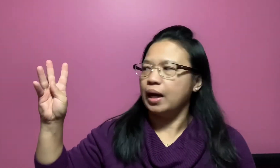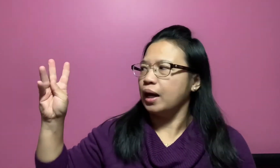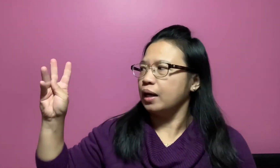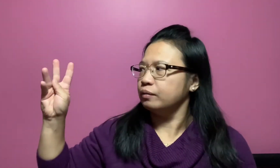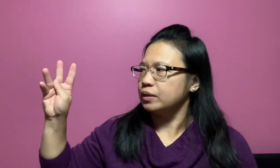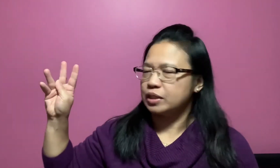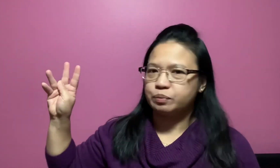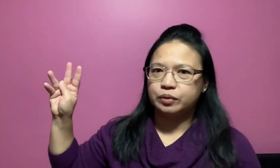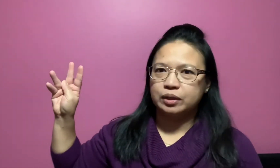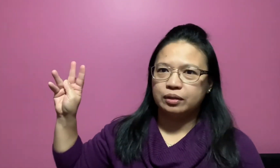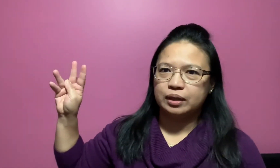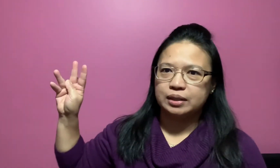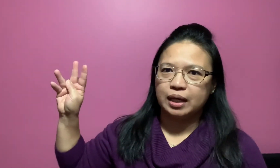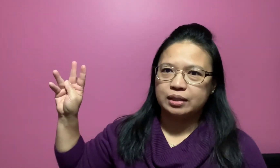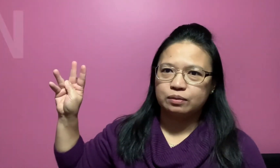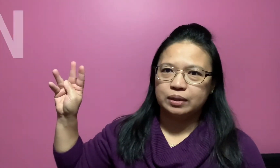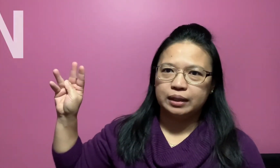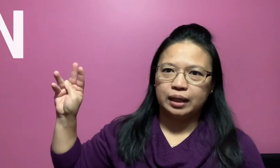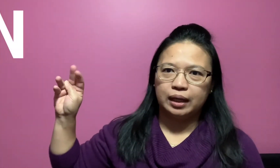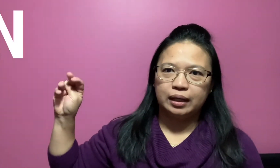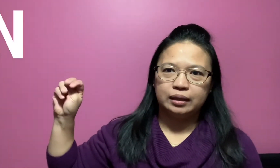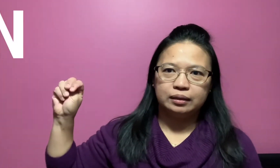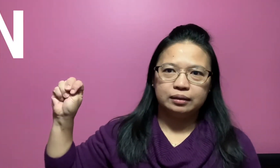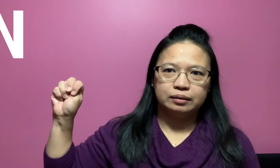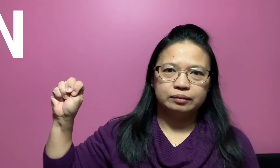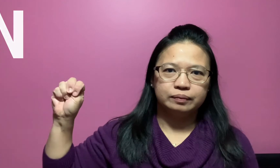And we'll just put it on the next one. N.